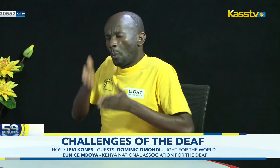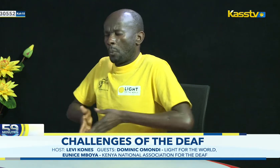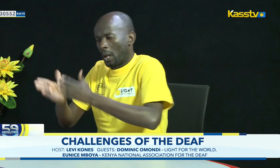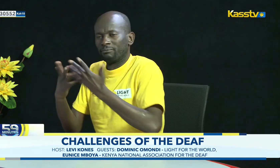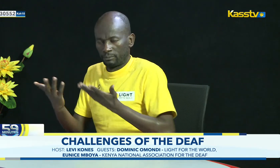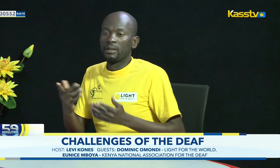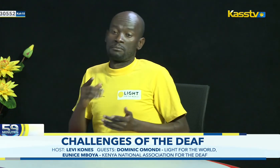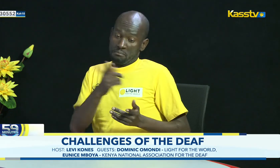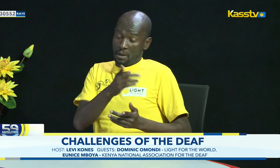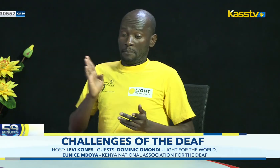After that,